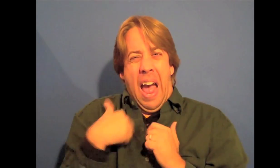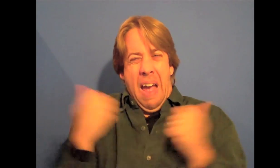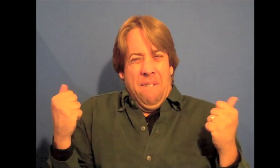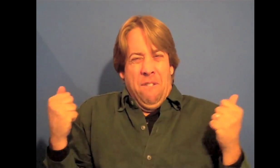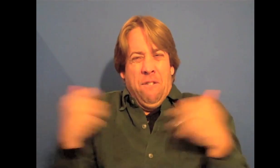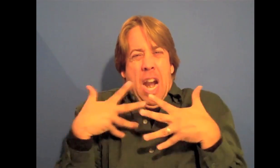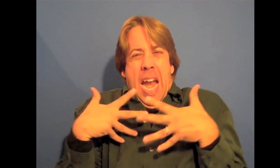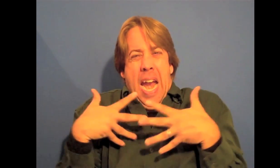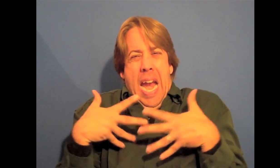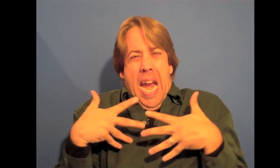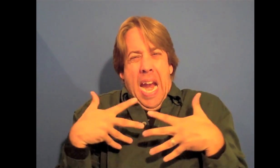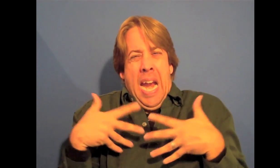What if I was afraid?